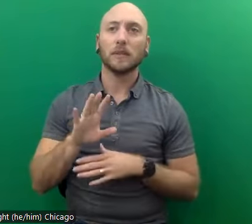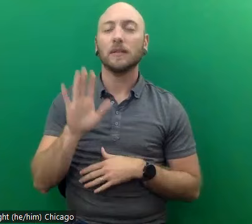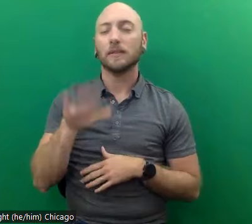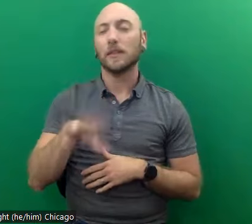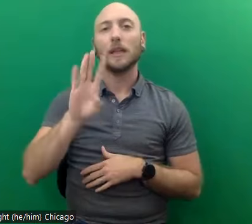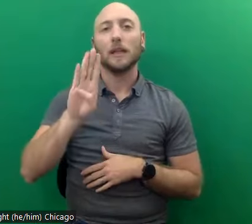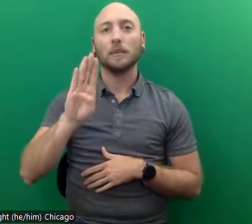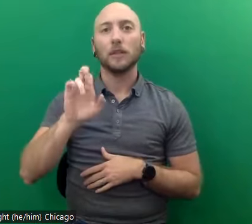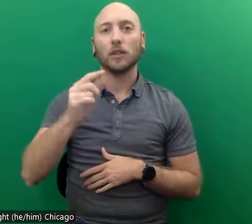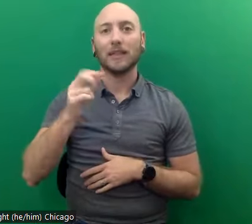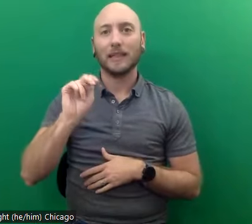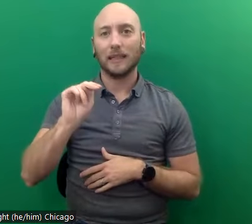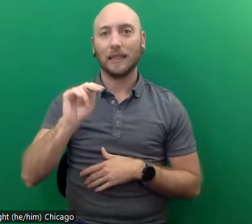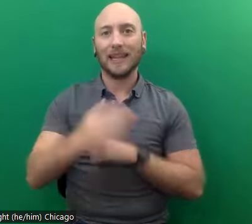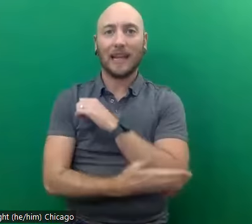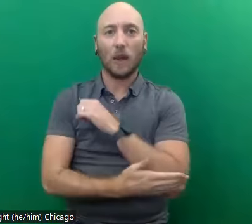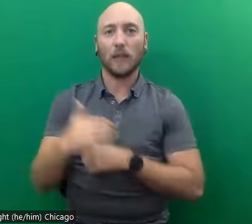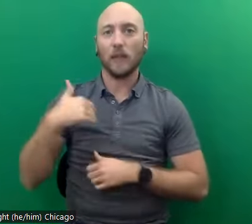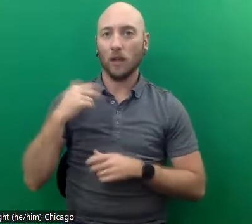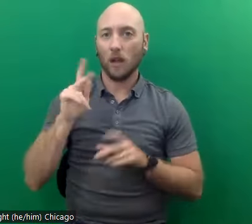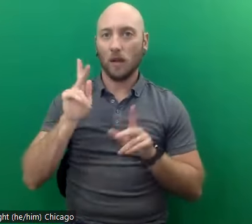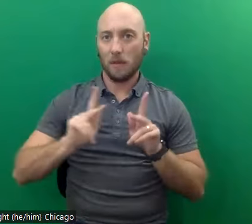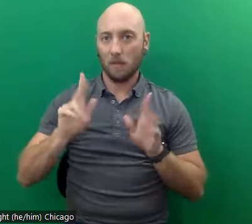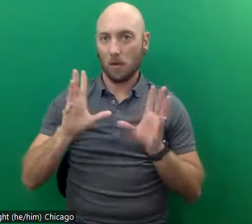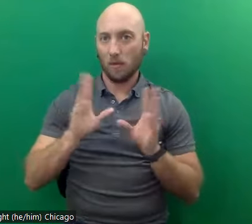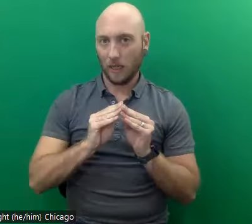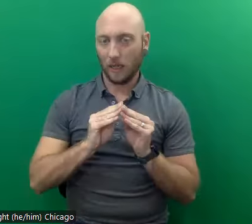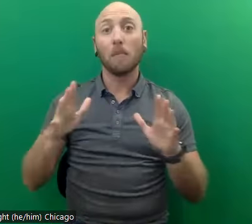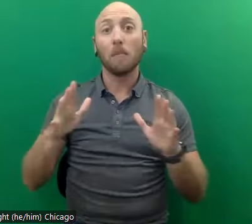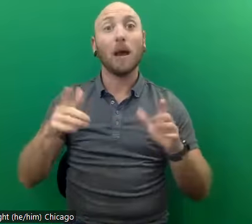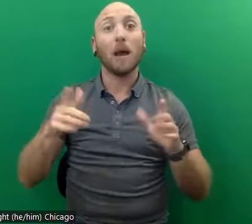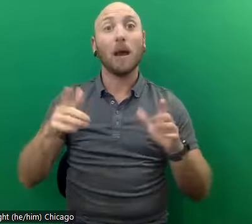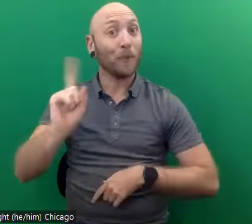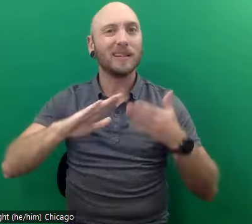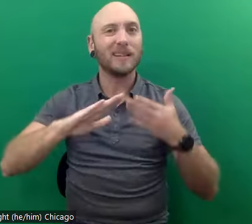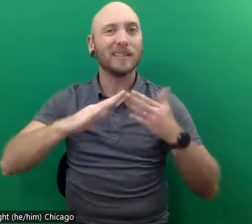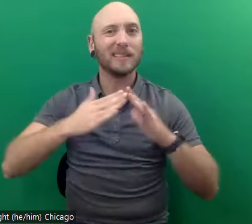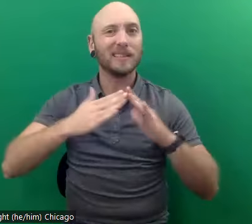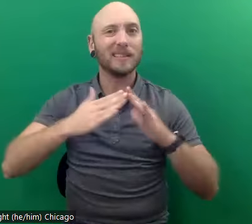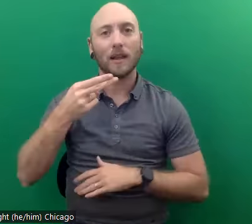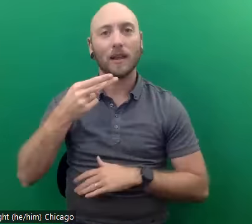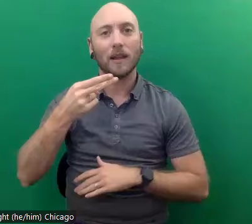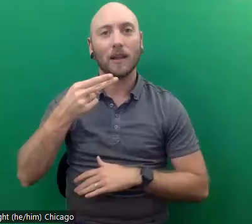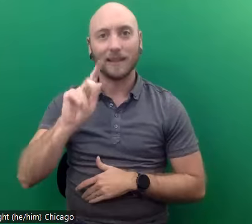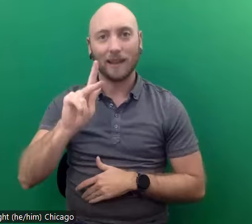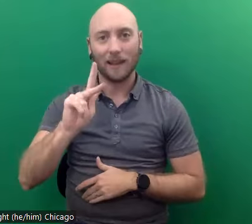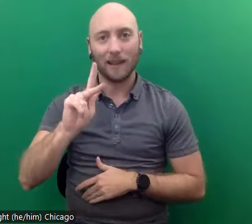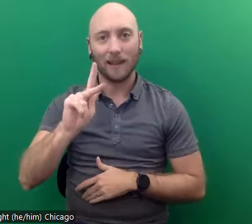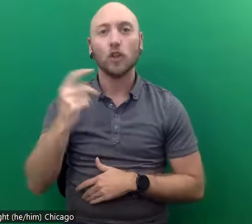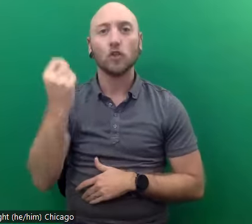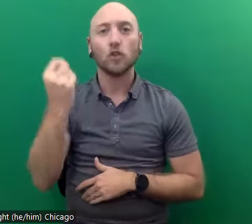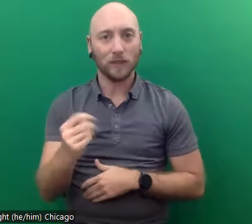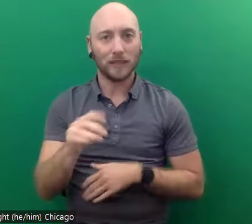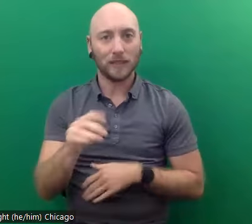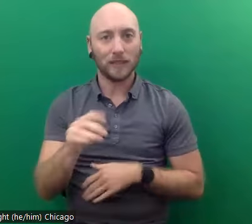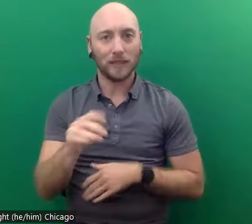People meeting in Hackensack, New Jersey, Tuesday nights at 8:30 p.m.